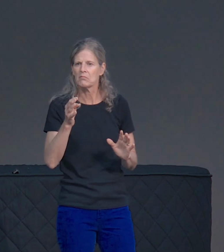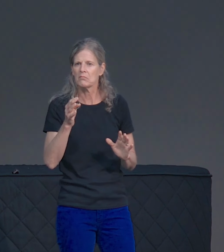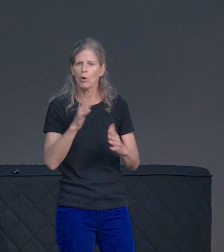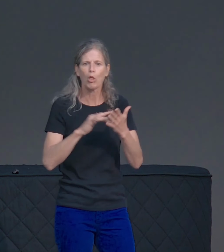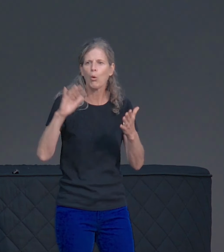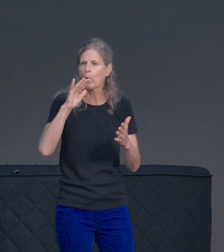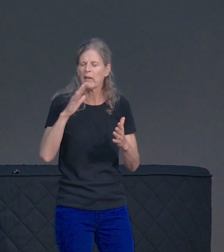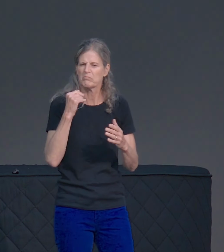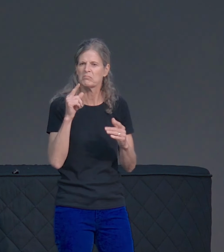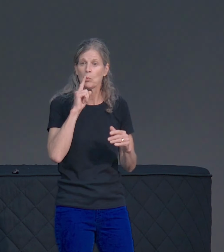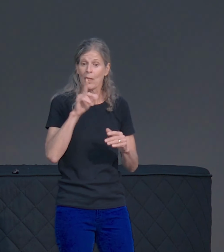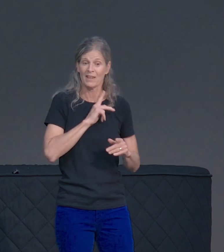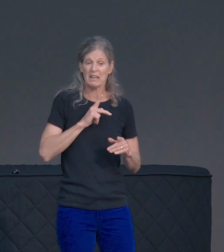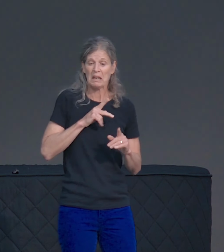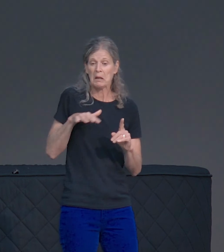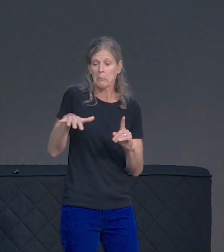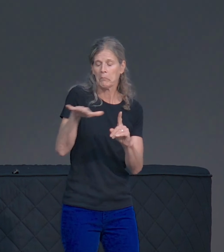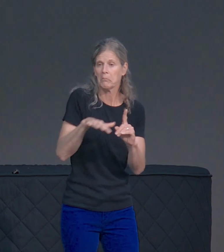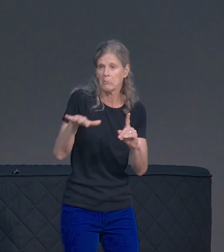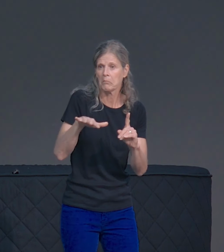and toward a limited kingdom.